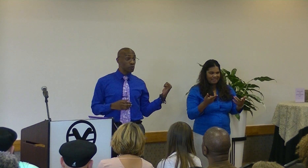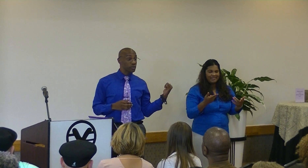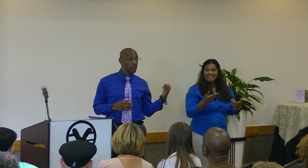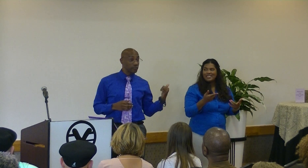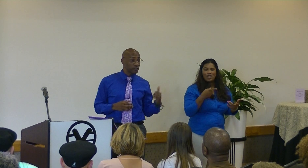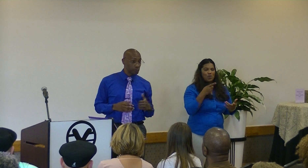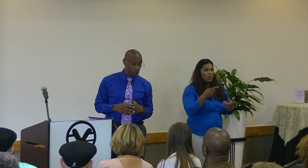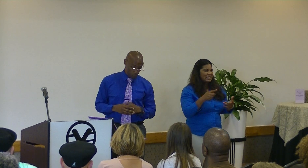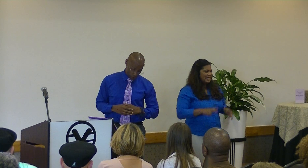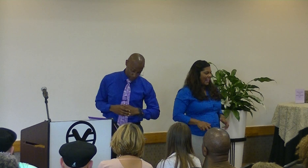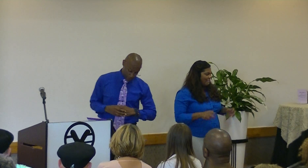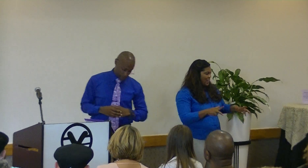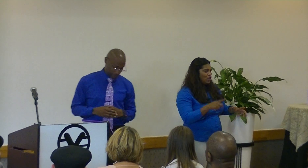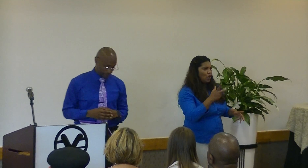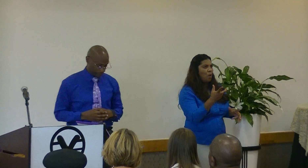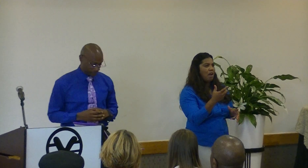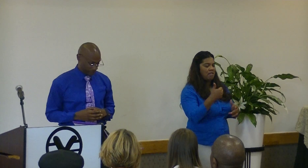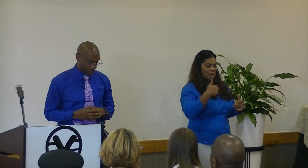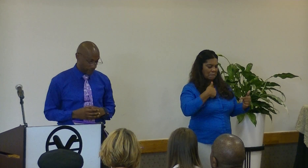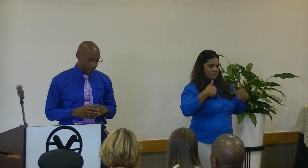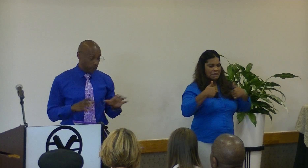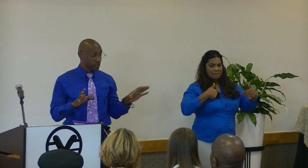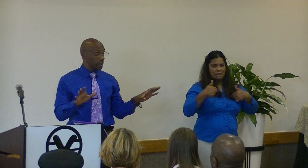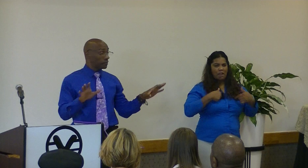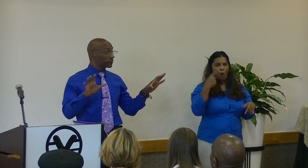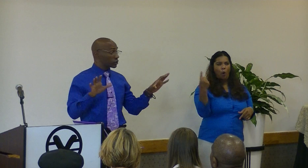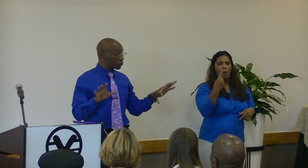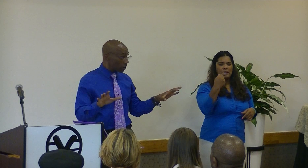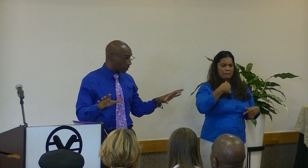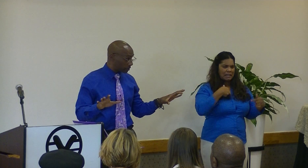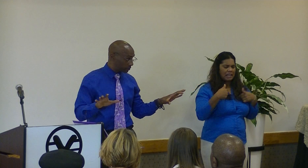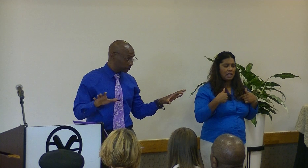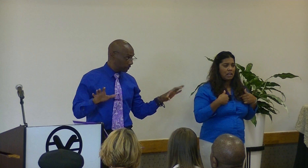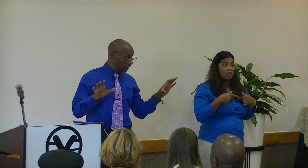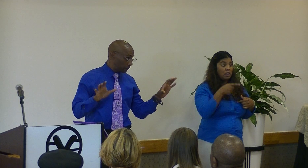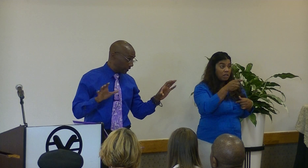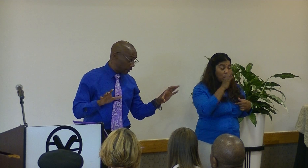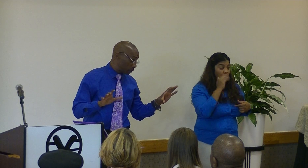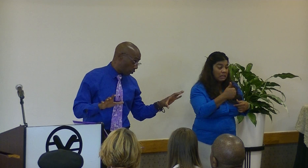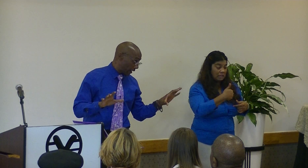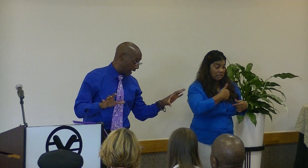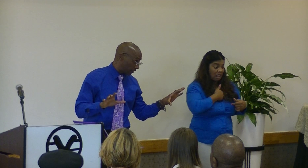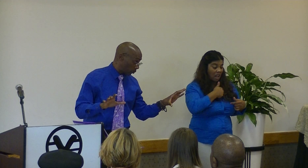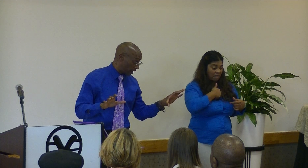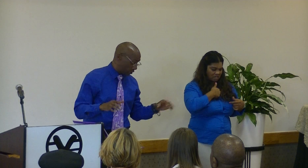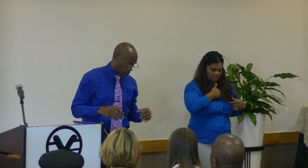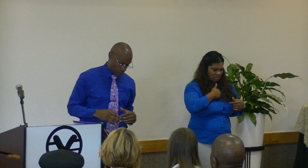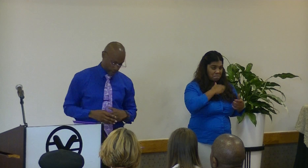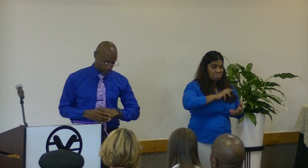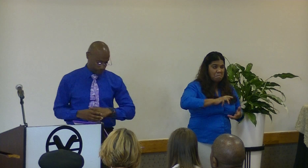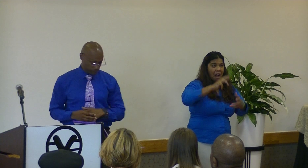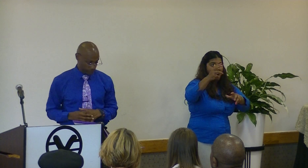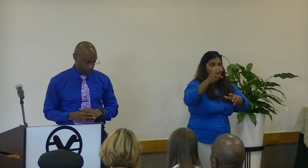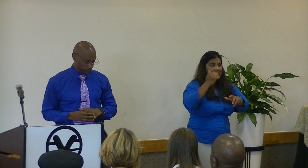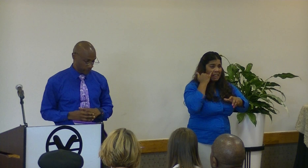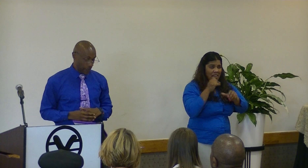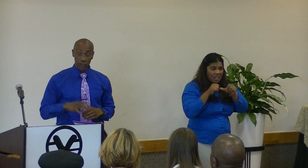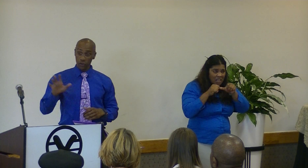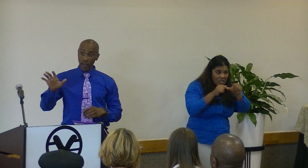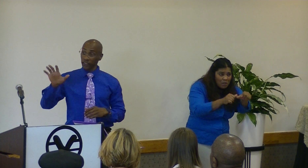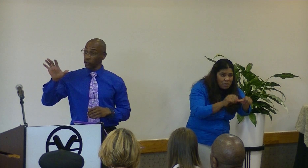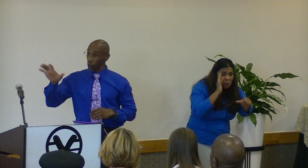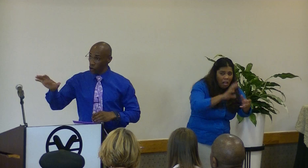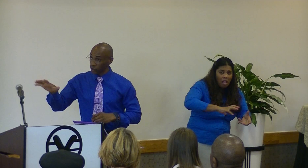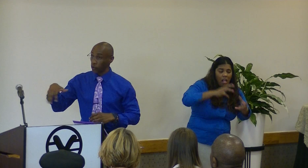She's so self-absorbed. He'll self-destruct if he keeps going at it the way he's going.